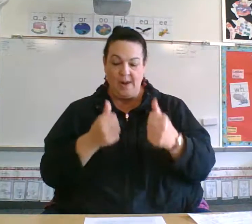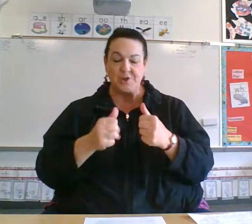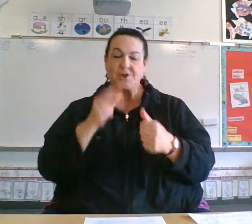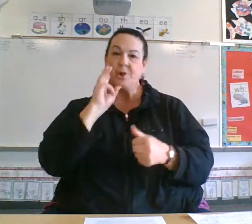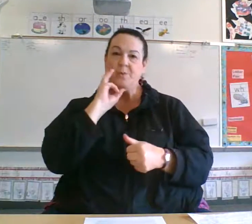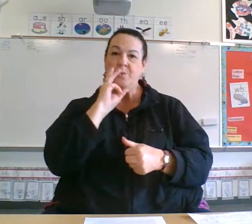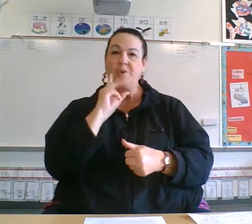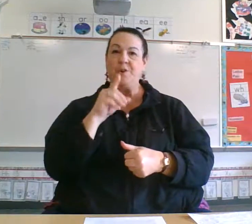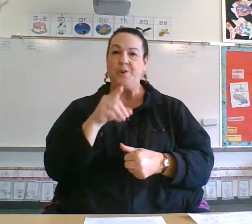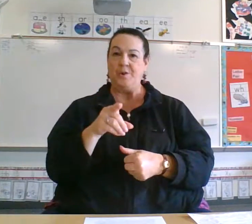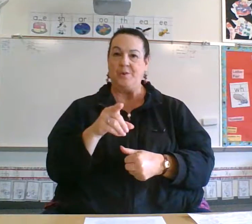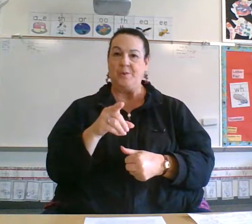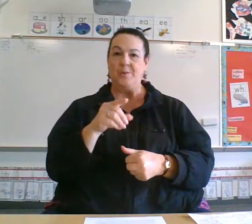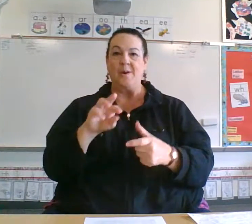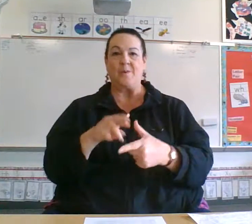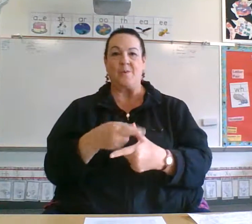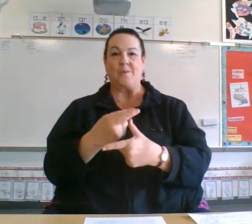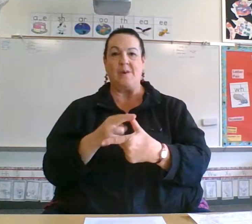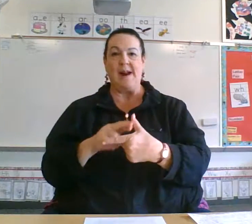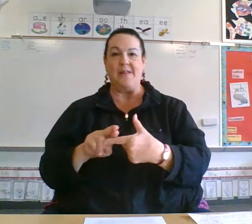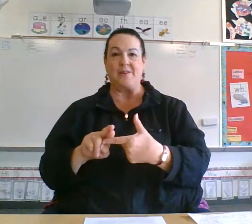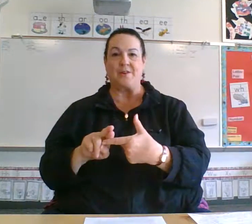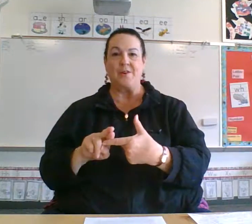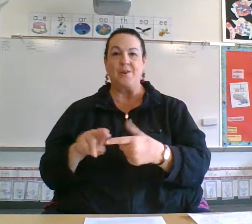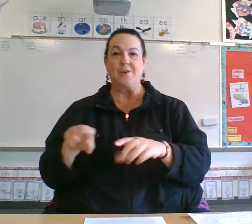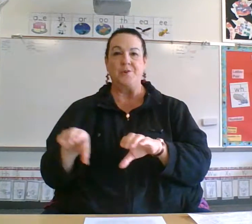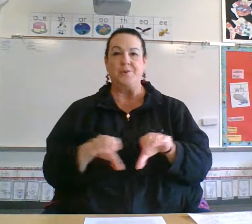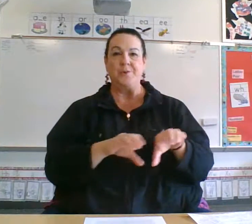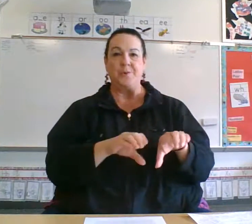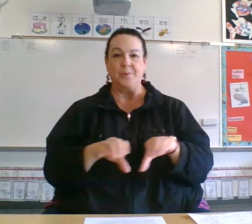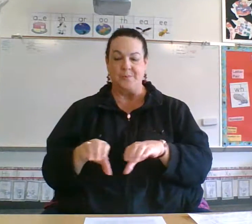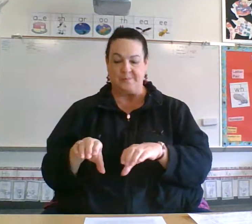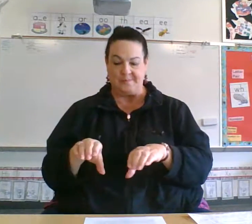Which would you rather do?